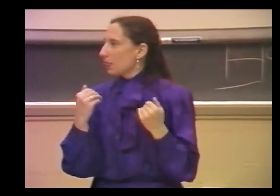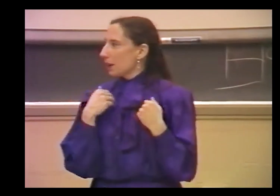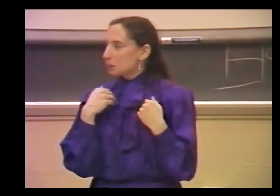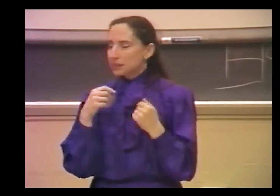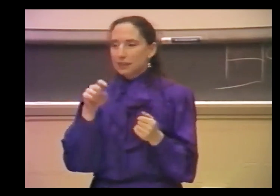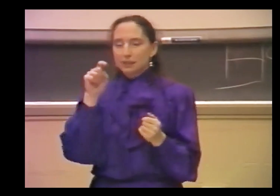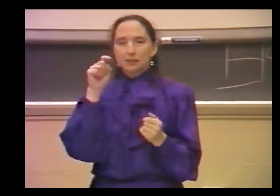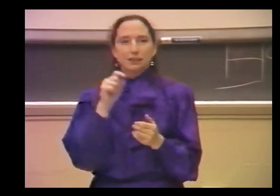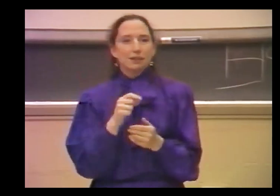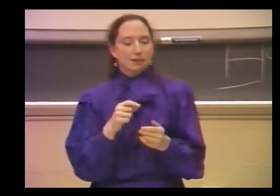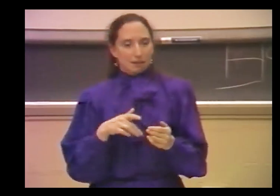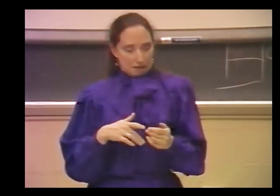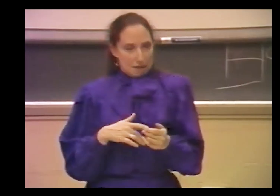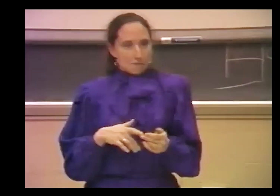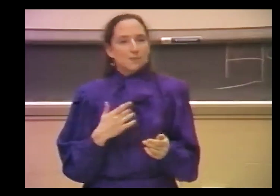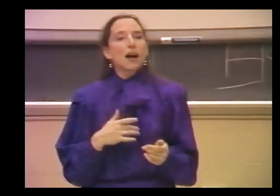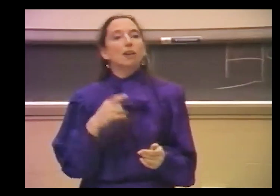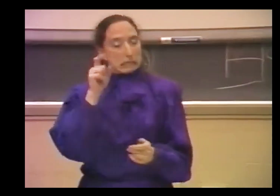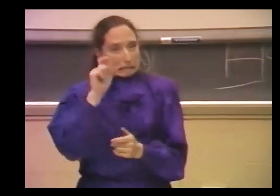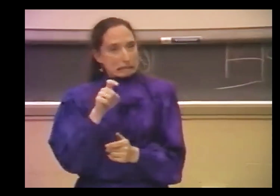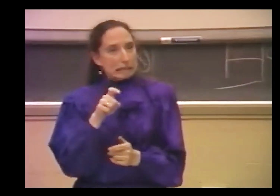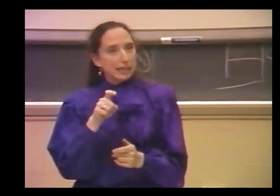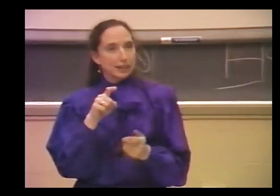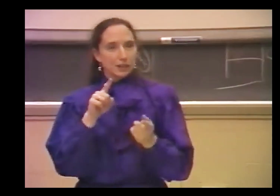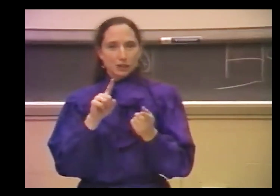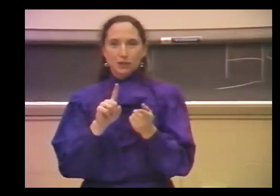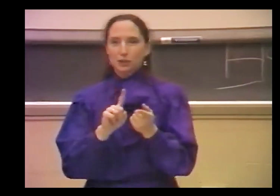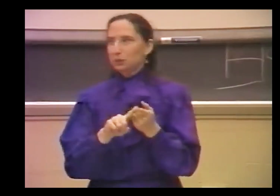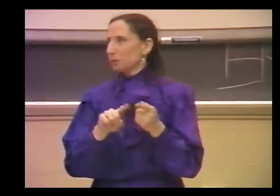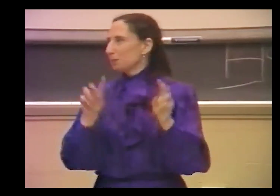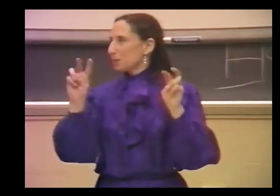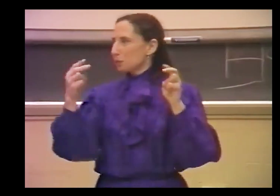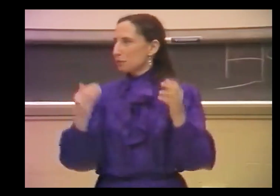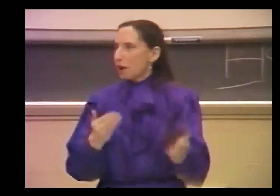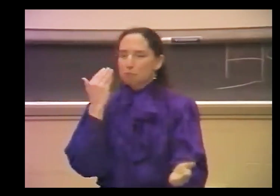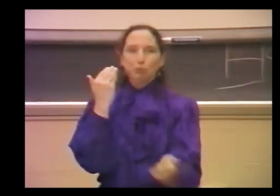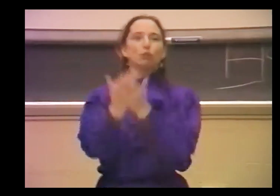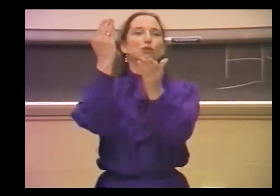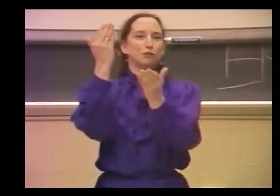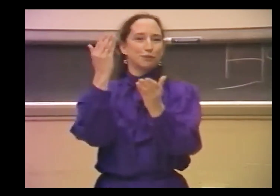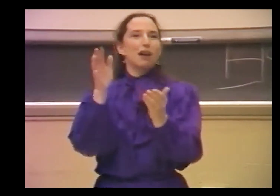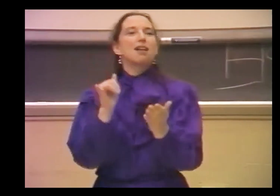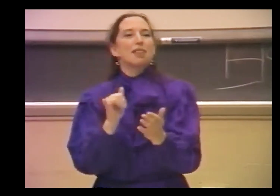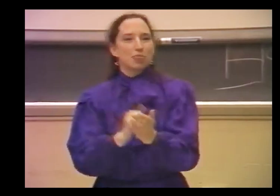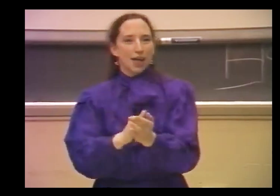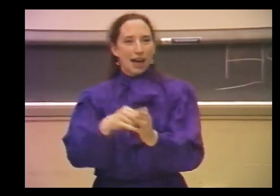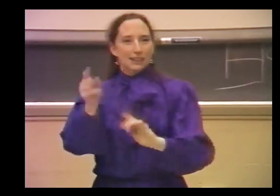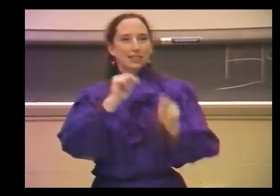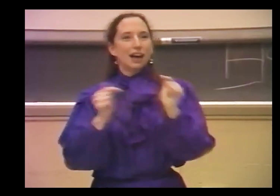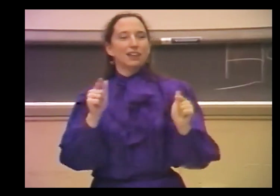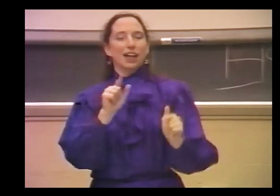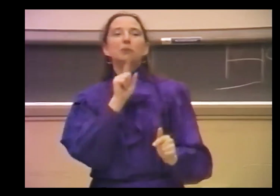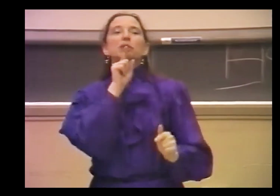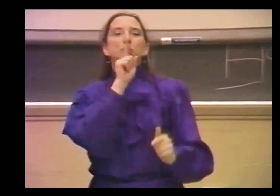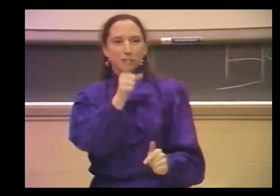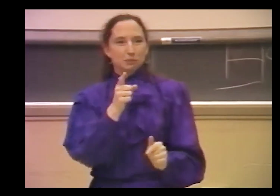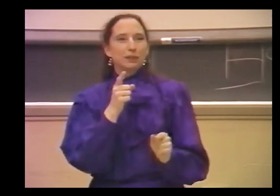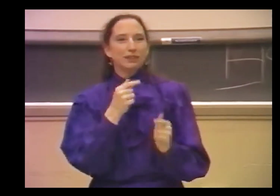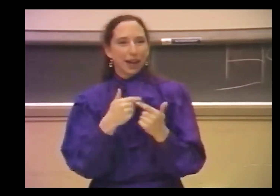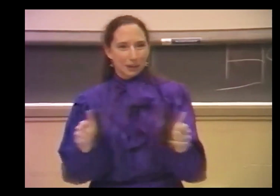there was felt a need to sort of prove that sign language was a real